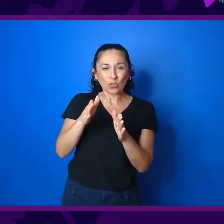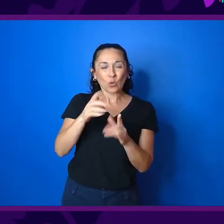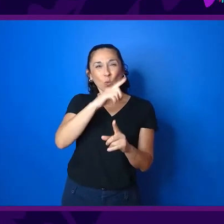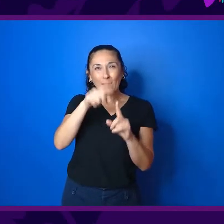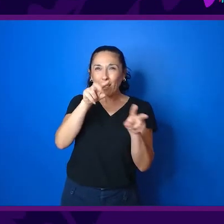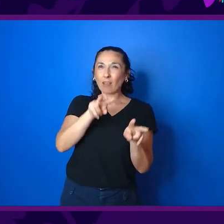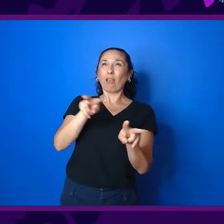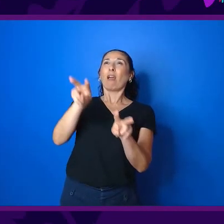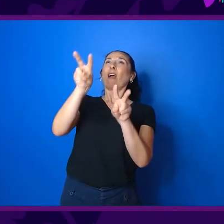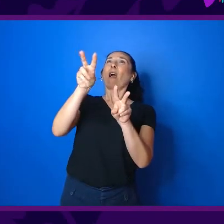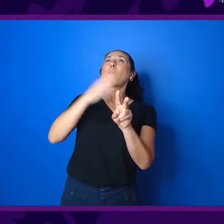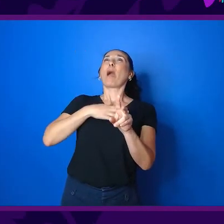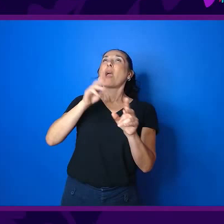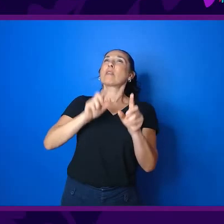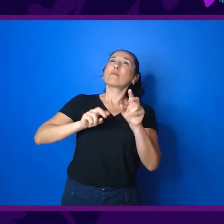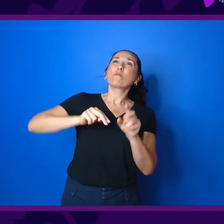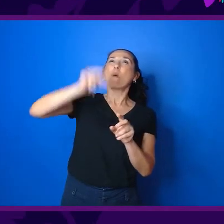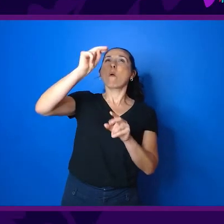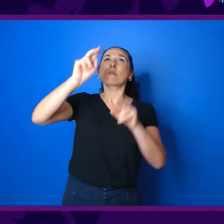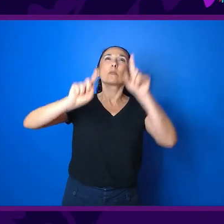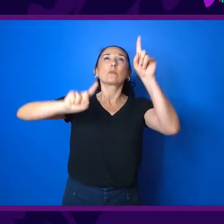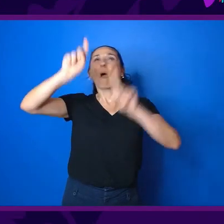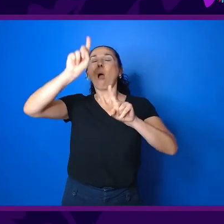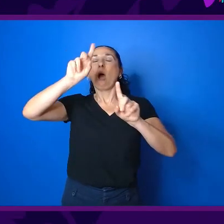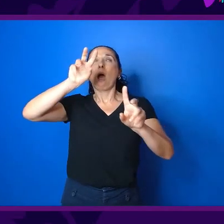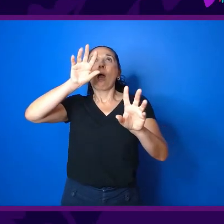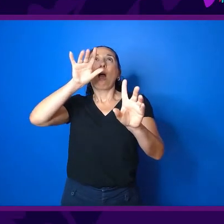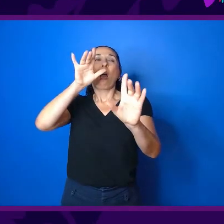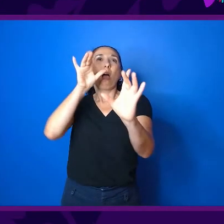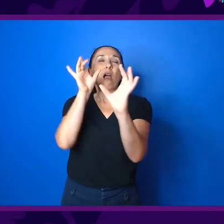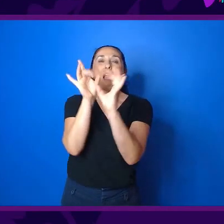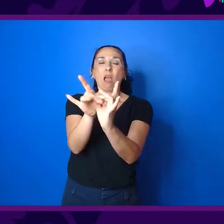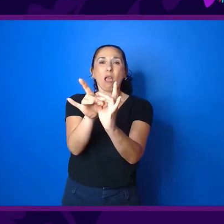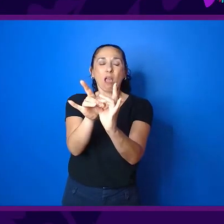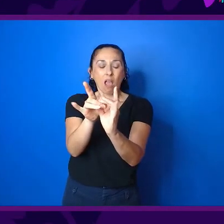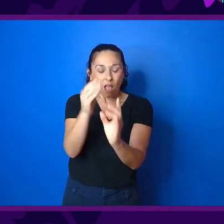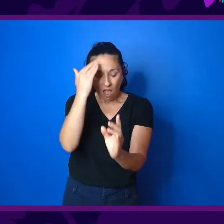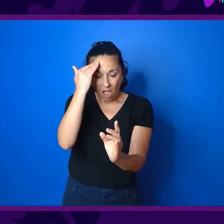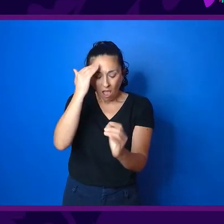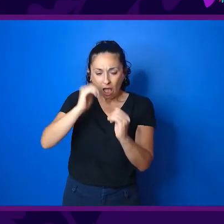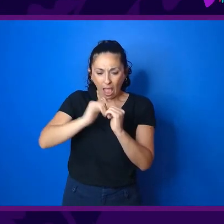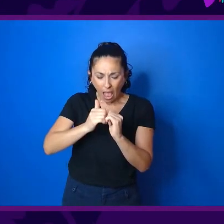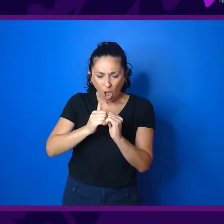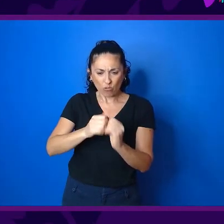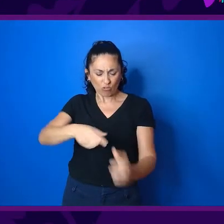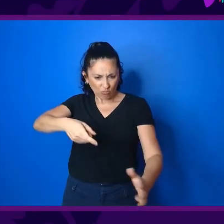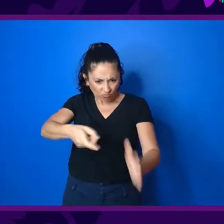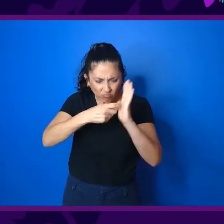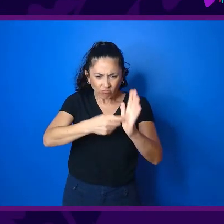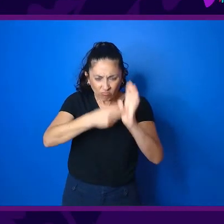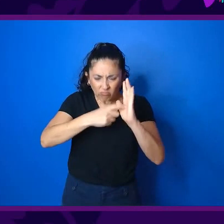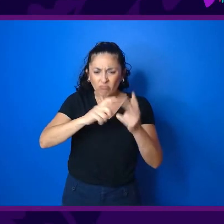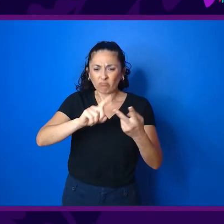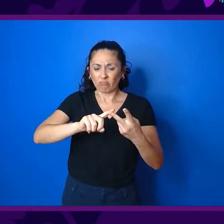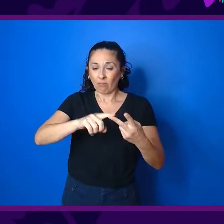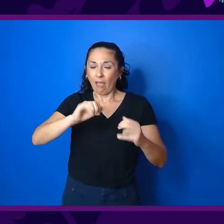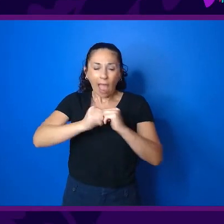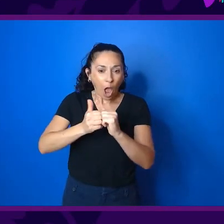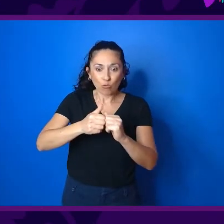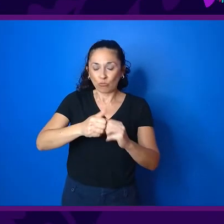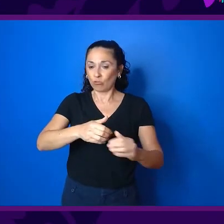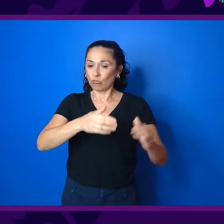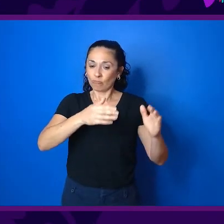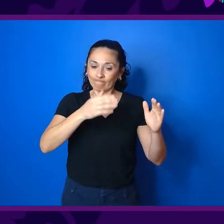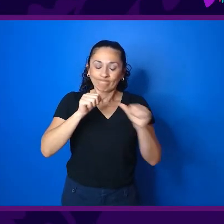Star, I learned how to first insist, then how to persist, and then how to strategize.